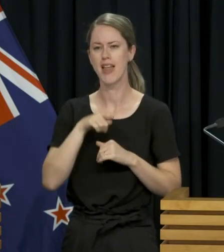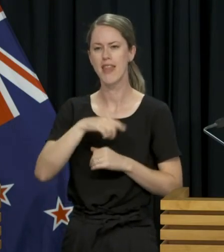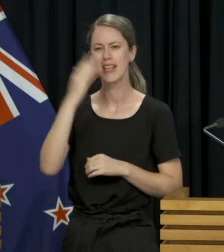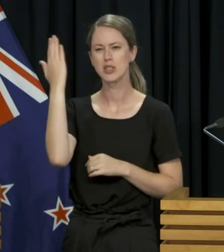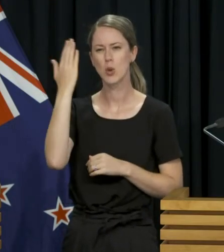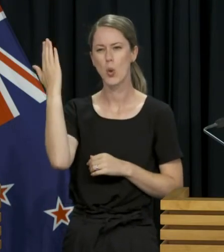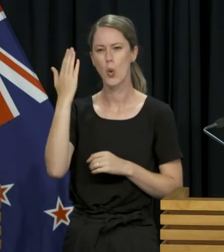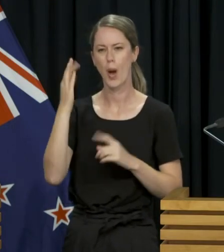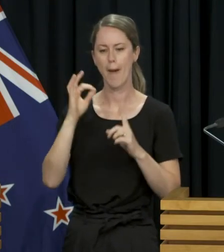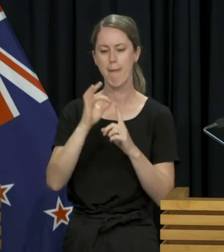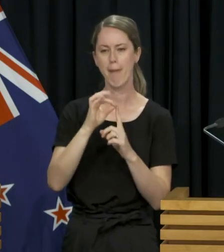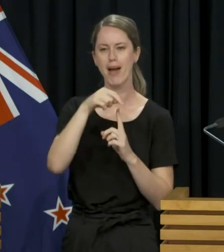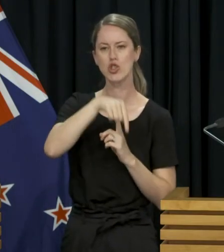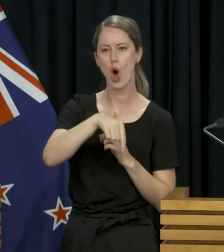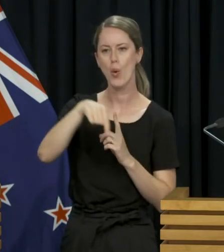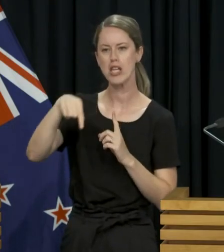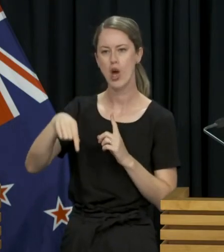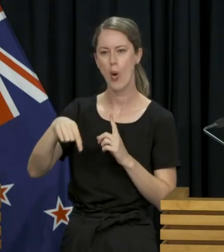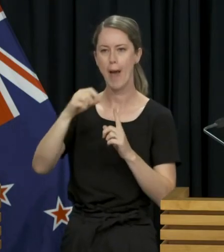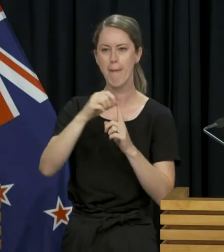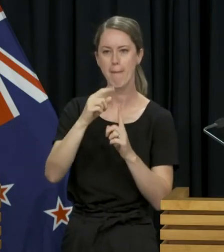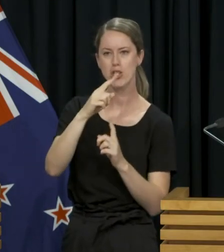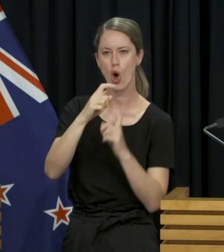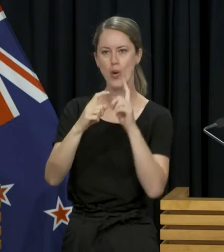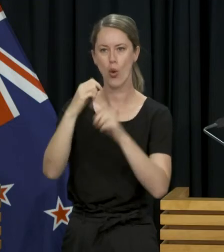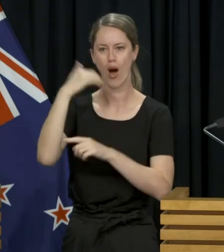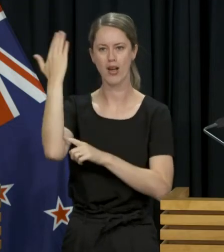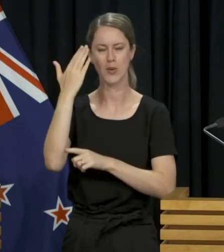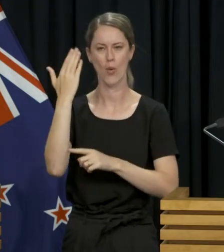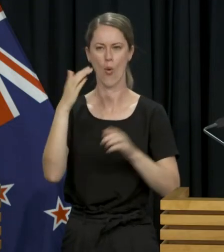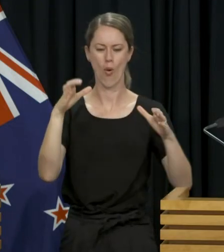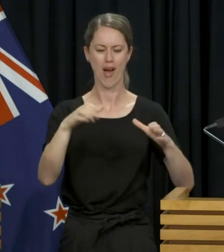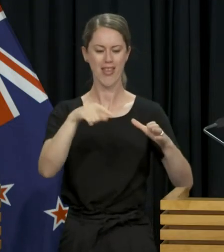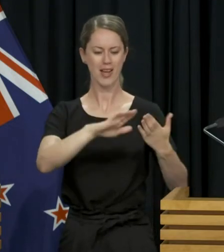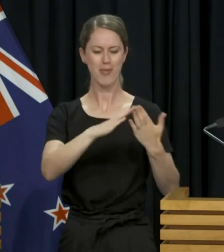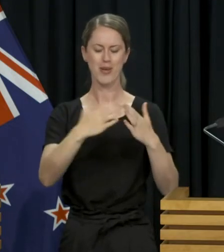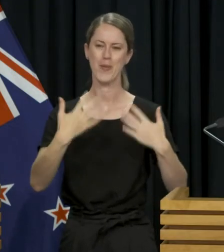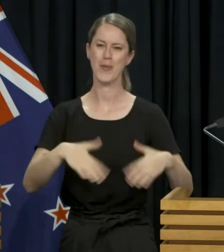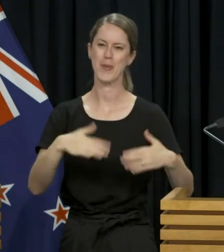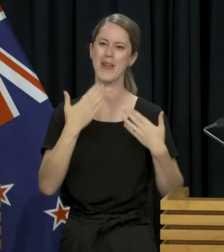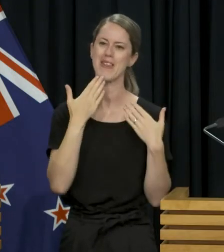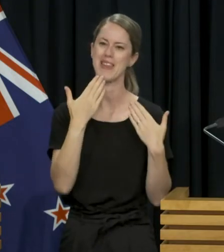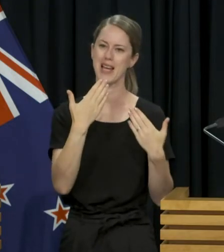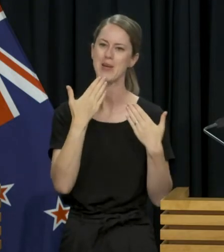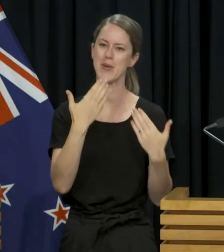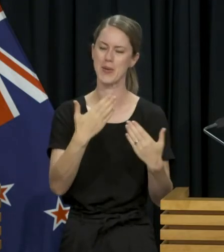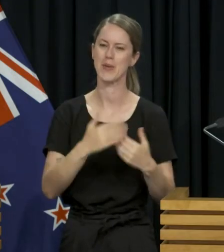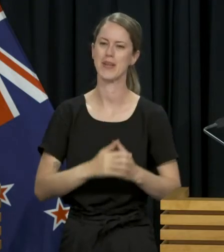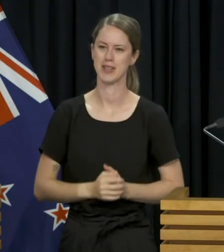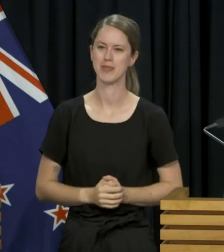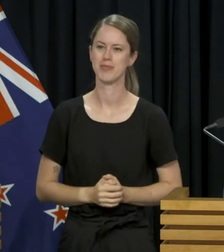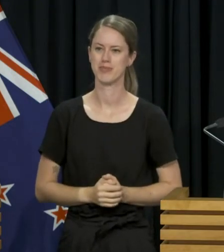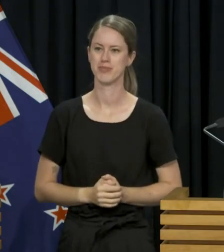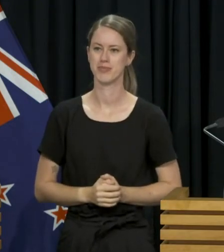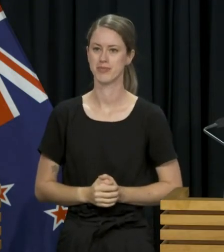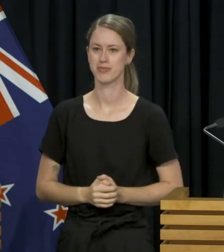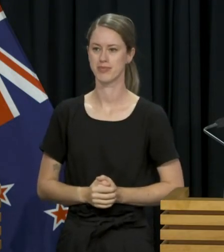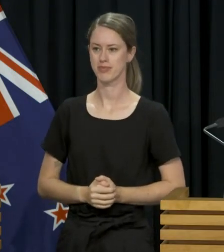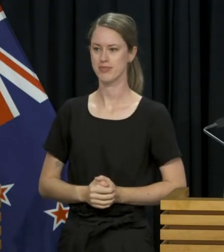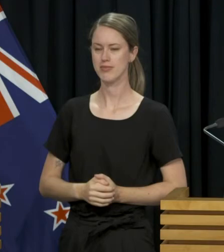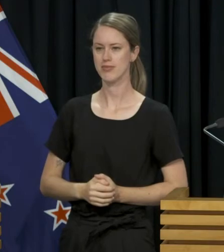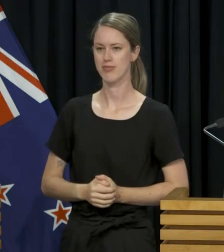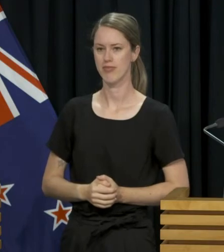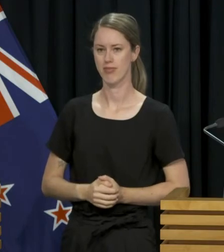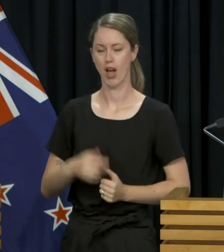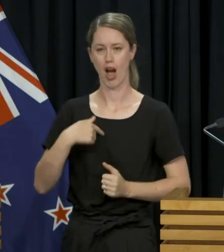school community at Papatoetoe High School. Thank them for their positive response and perhaps convey publicly the thanks